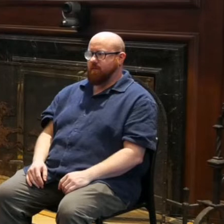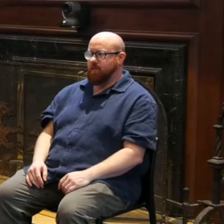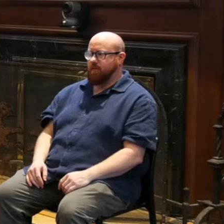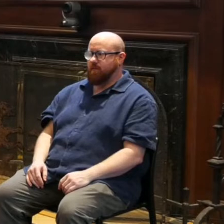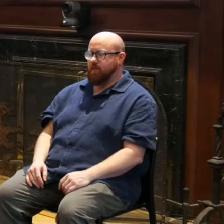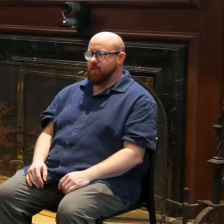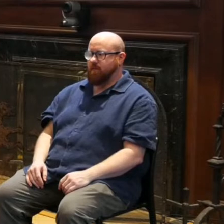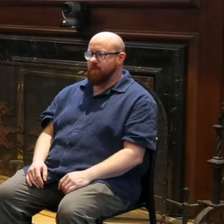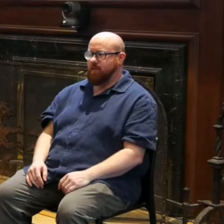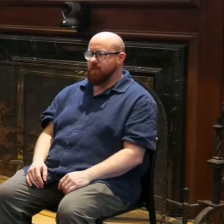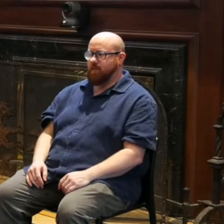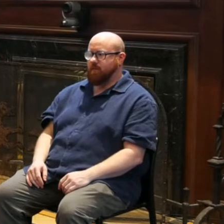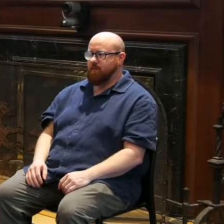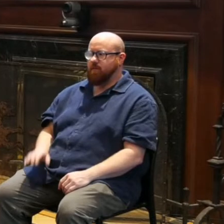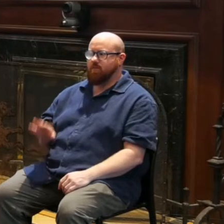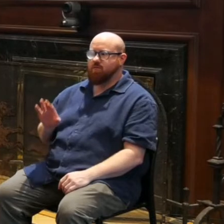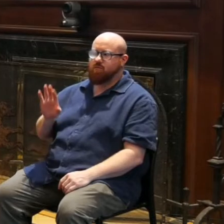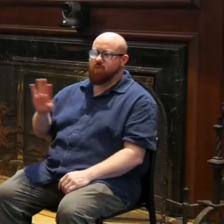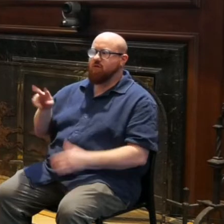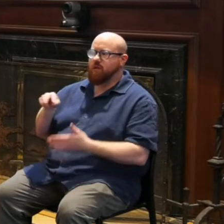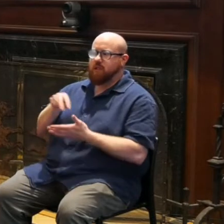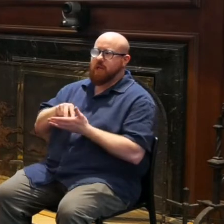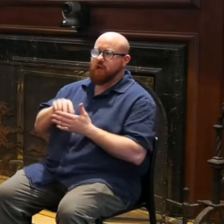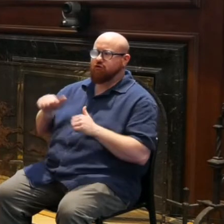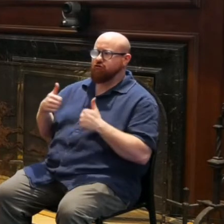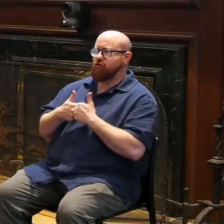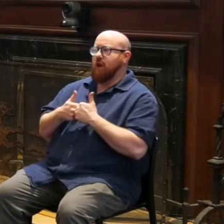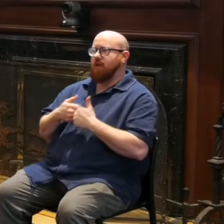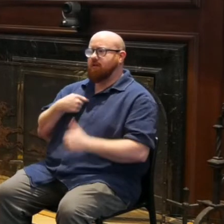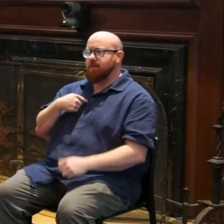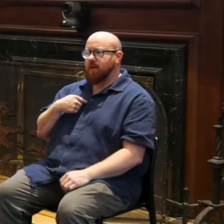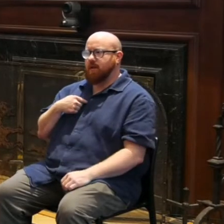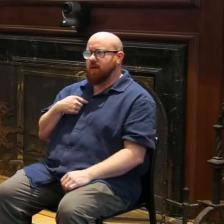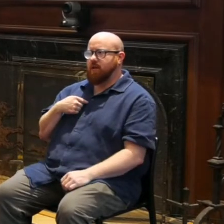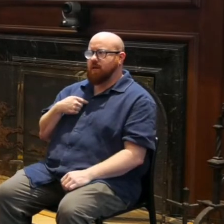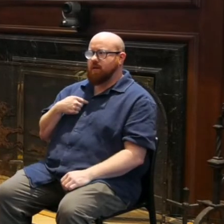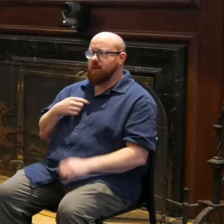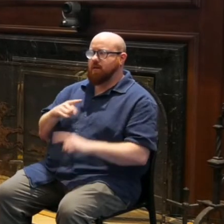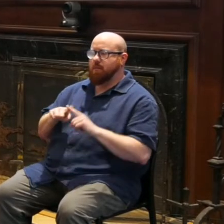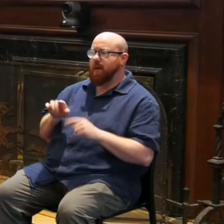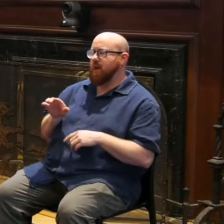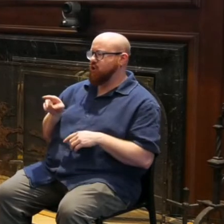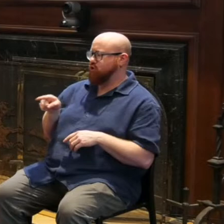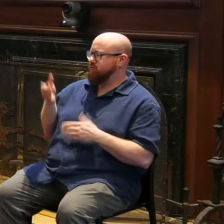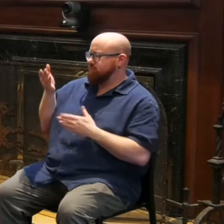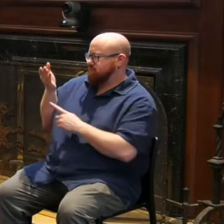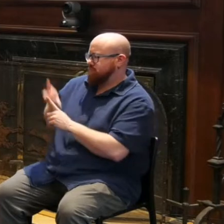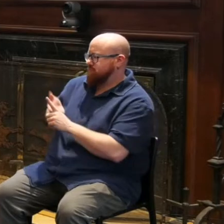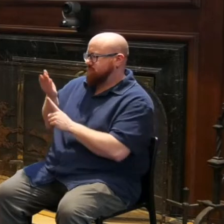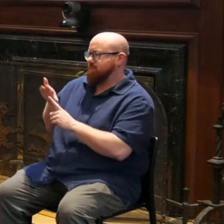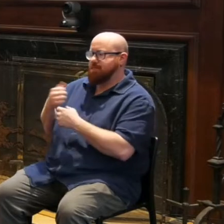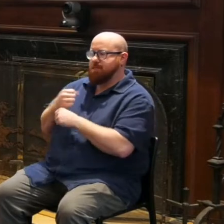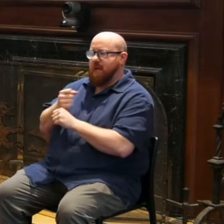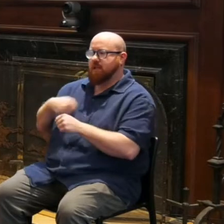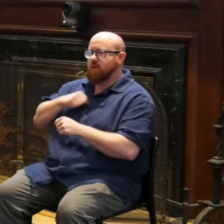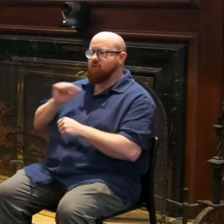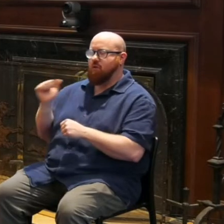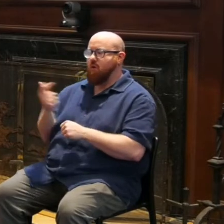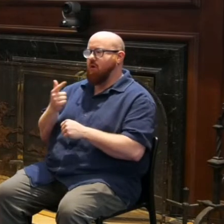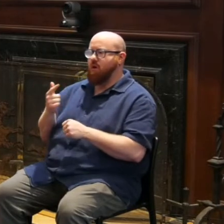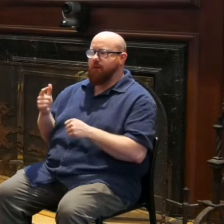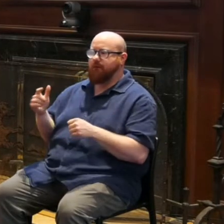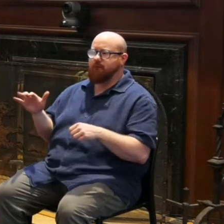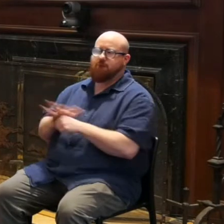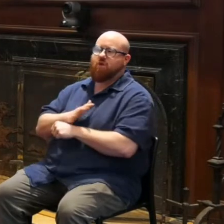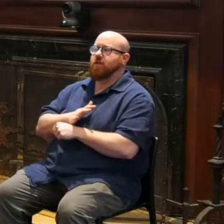it. Her standards soar, a challenge to meet, yet her steadfast presence makes us all complete. Through